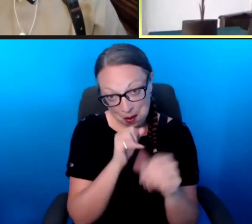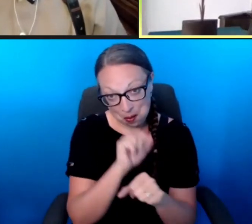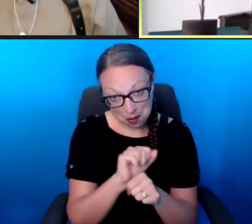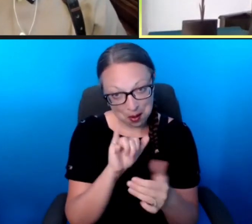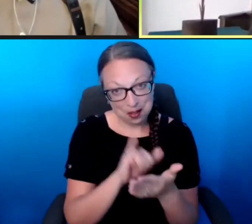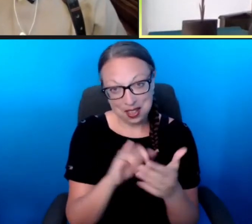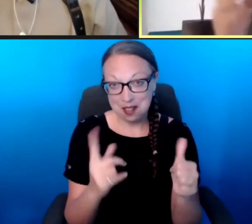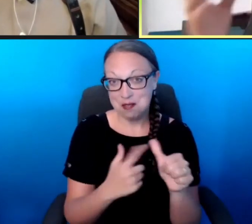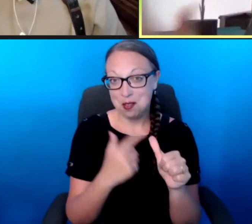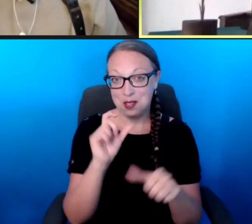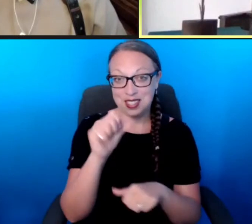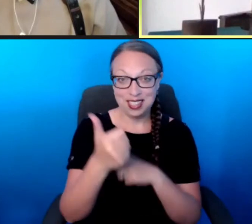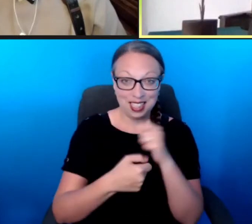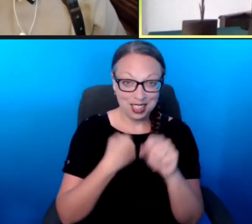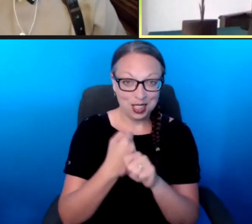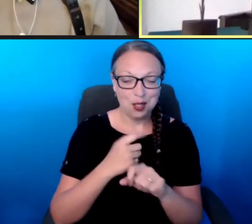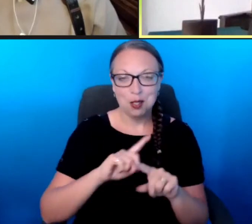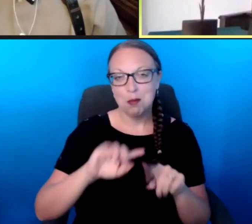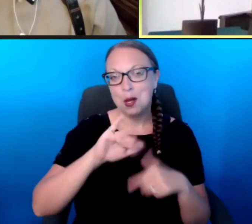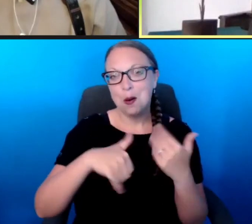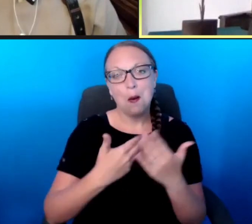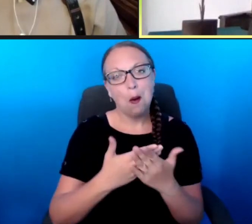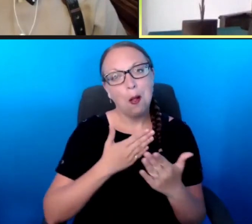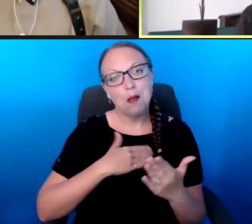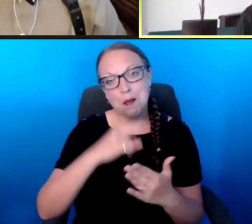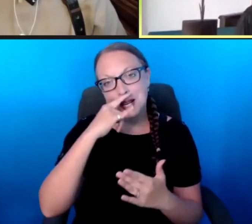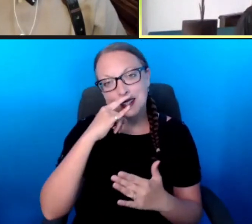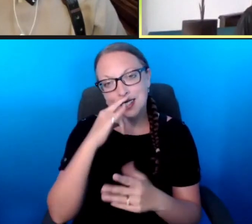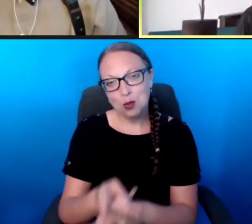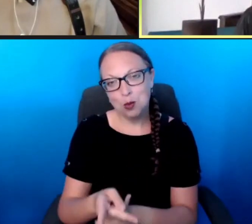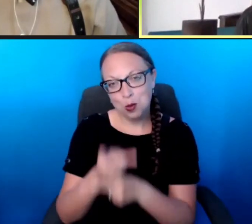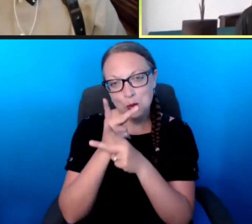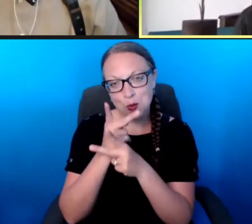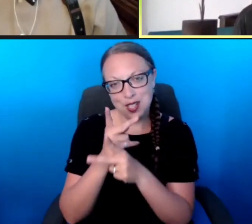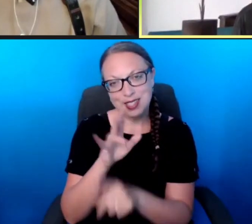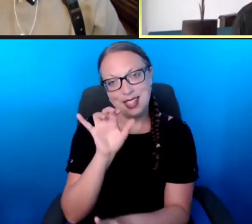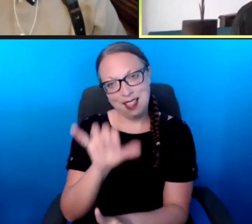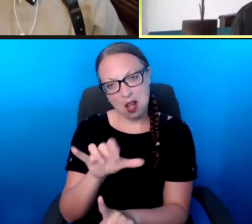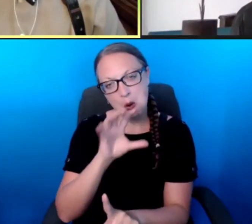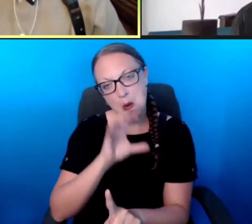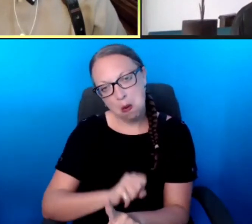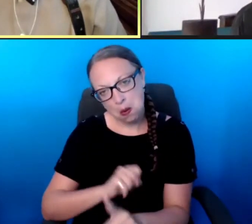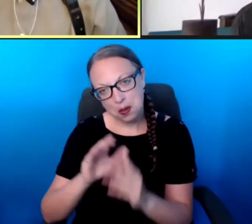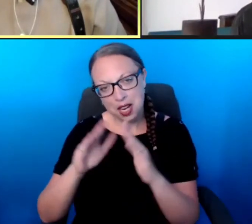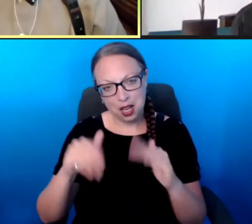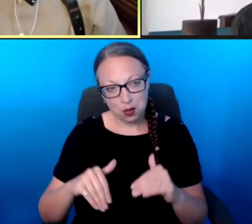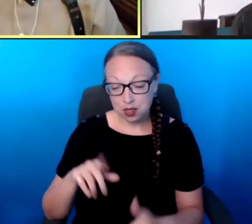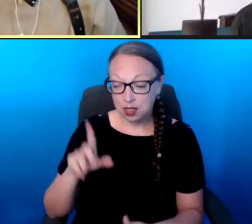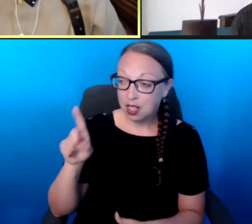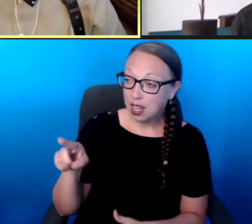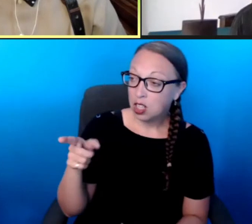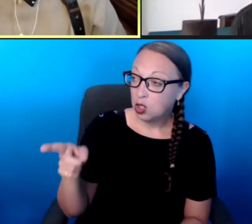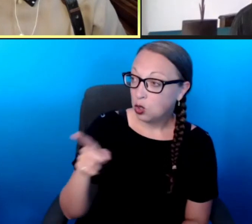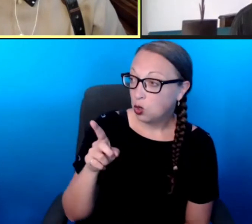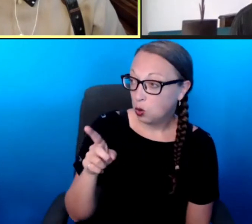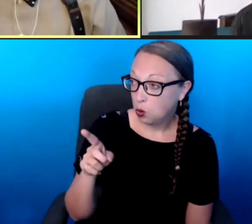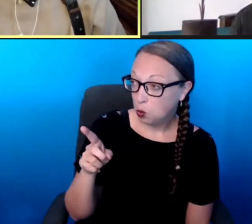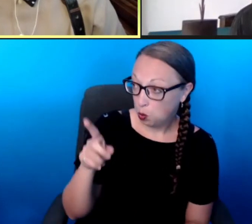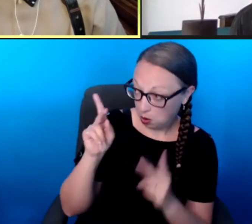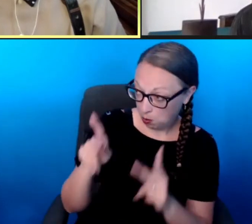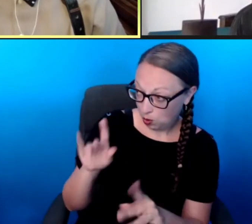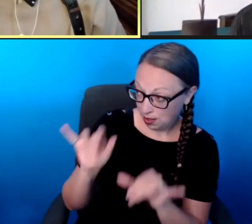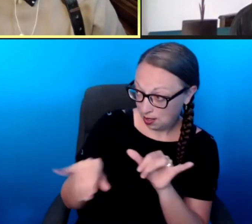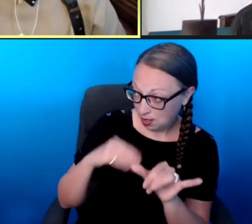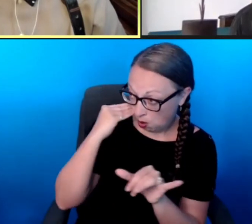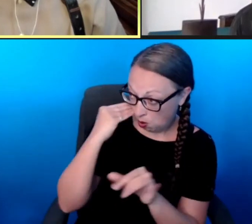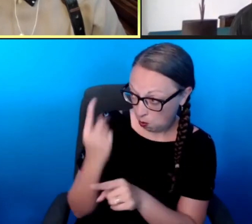and Tally were all raised in that old house. And then and you were the person that stayed home, is